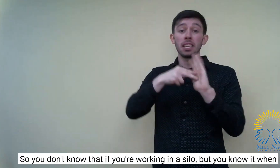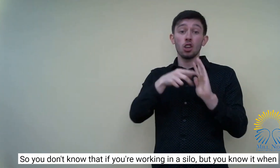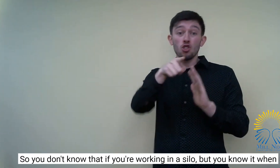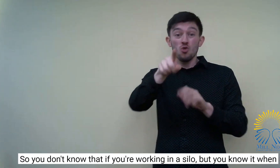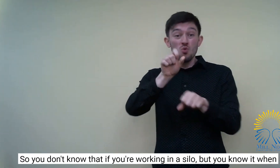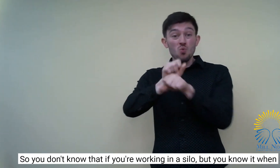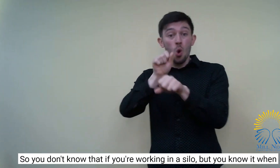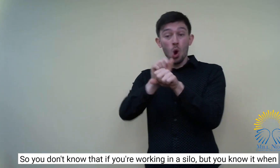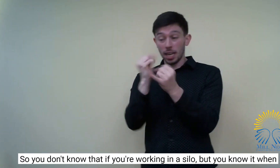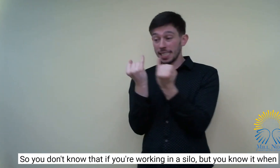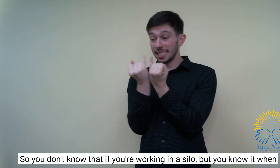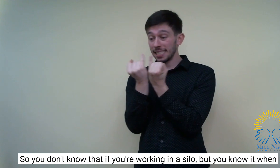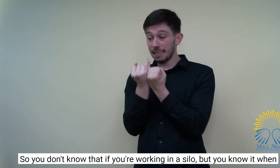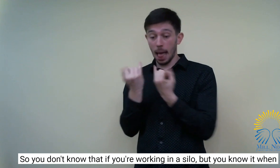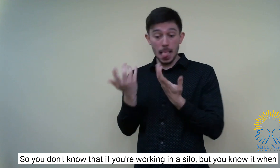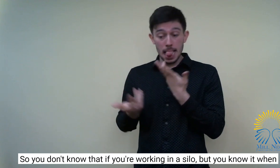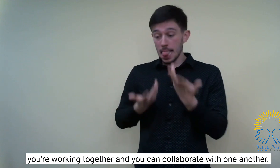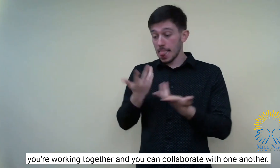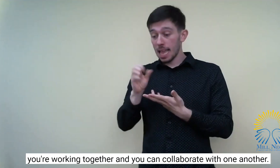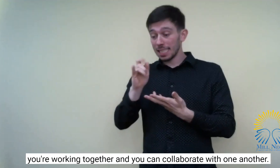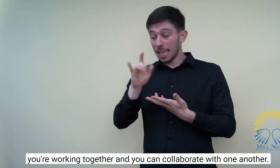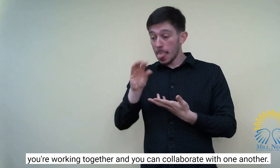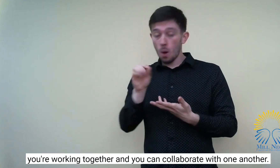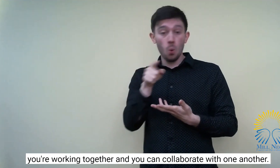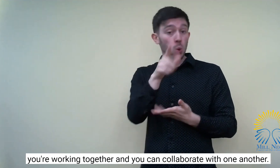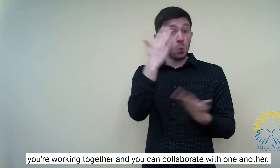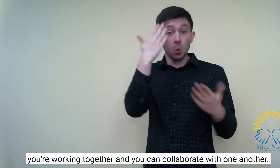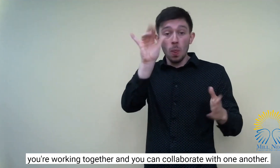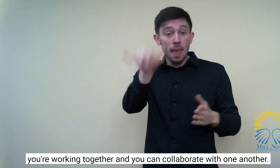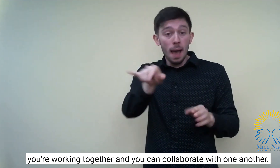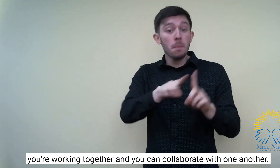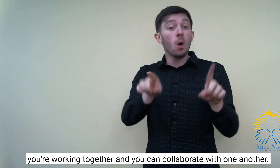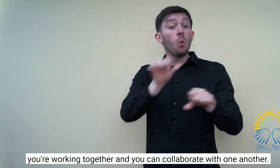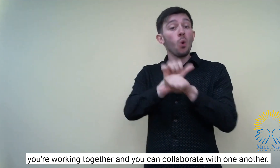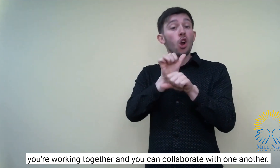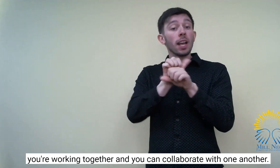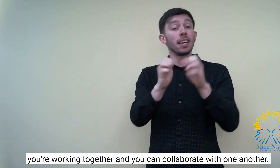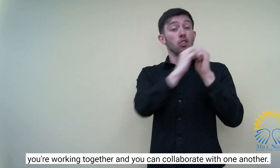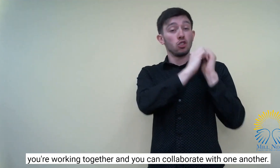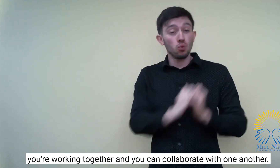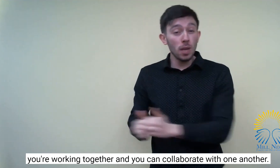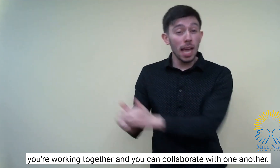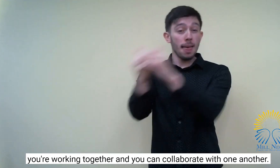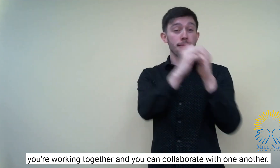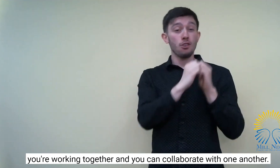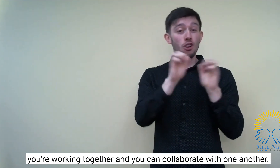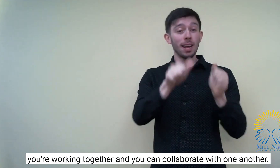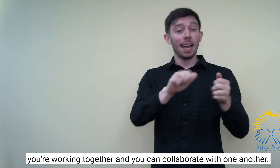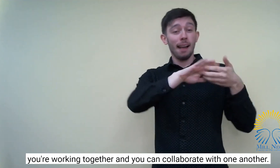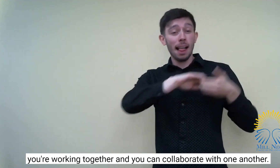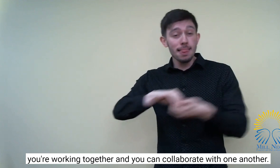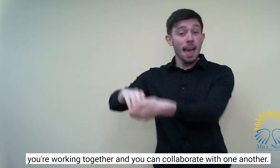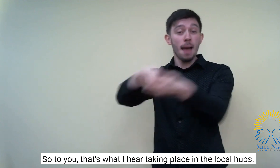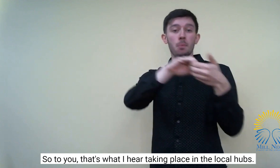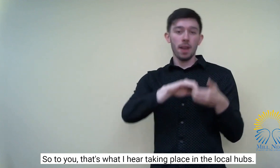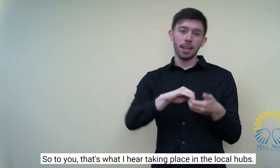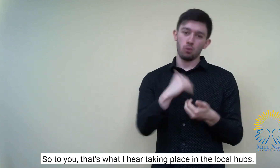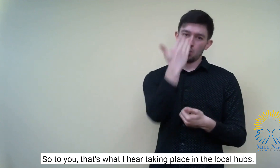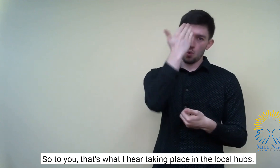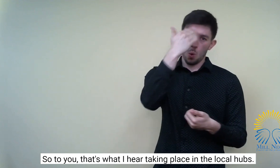silo, but you know it when you're working together and you can collaborate with one another. So do you.